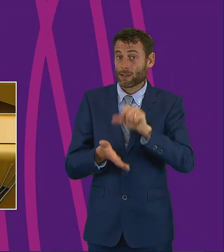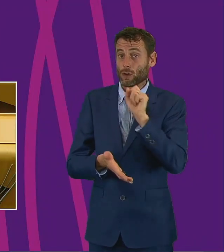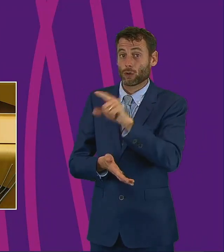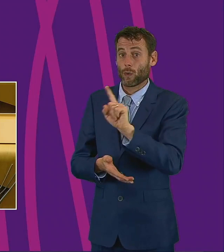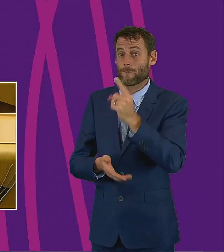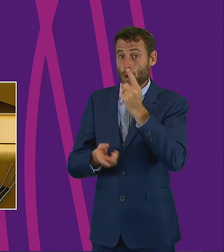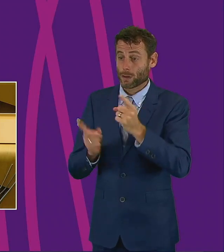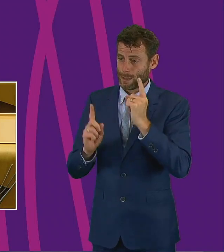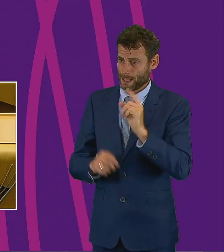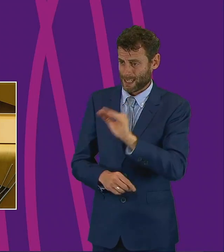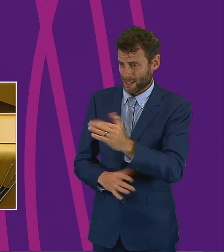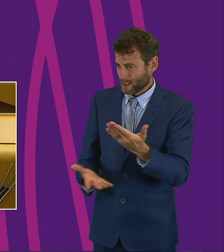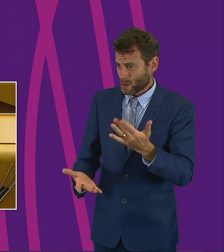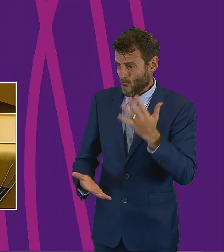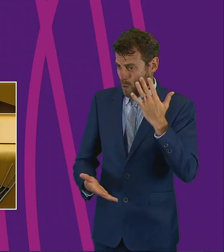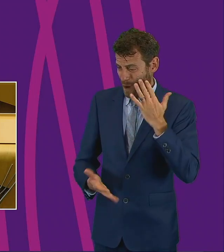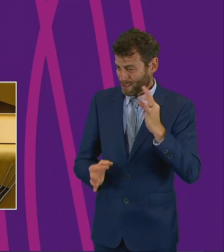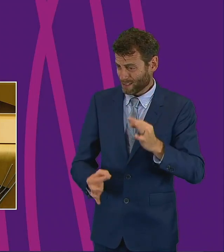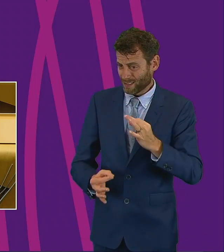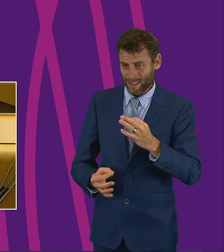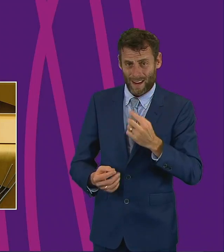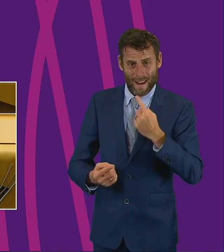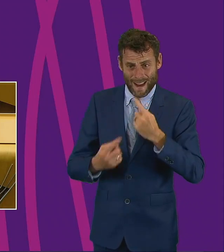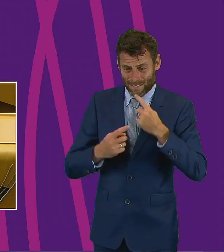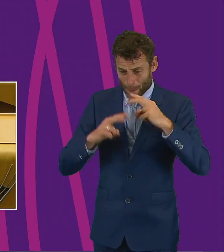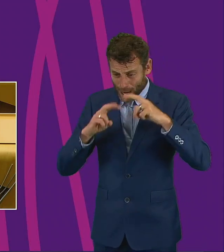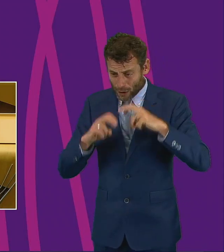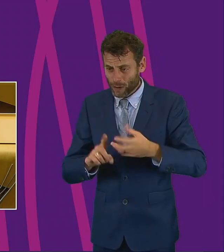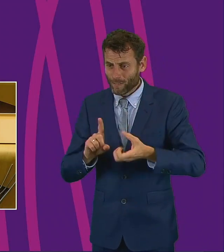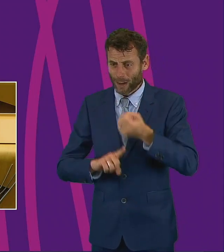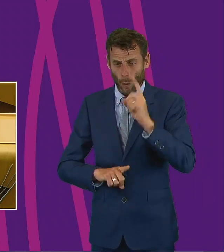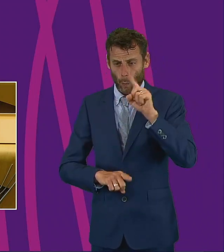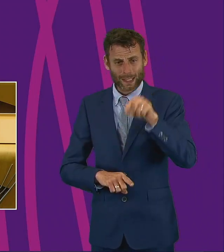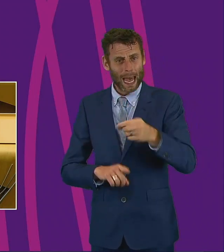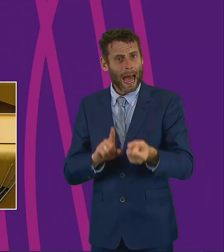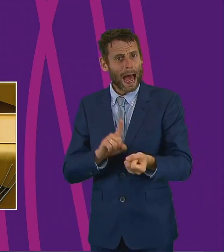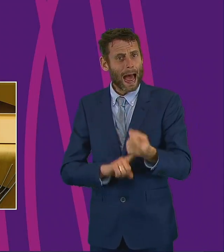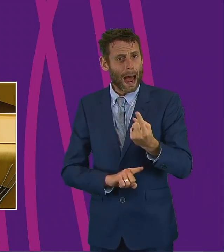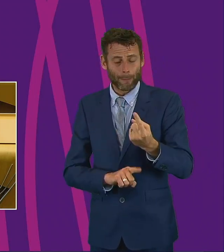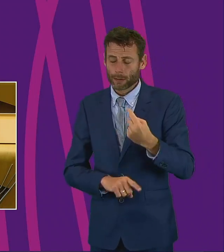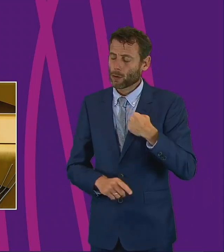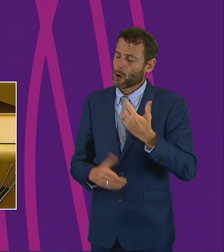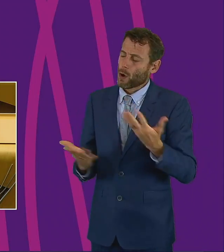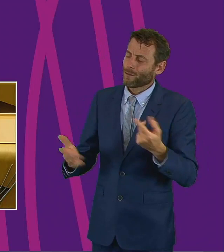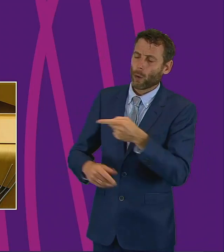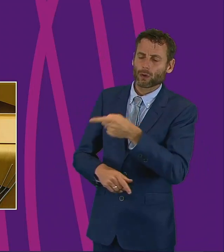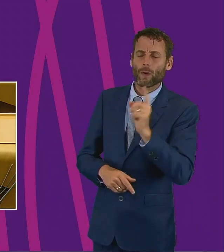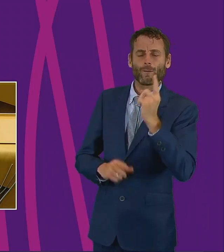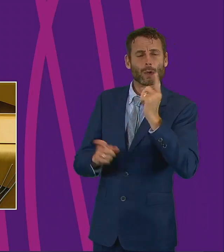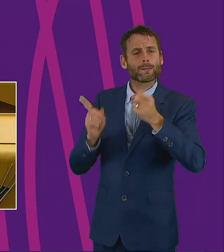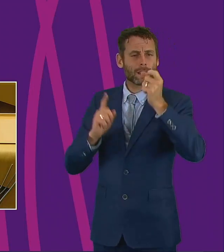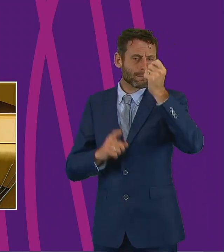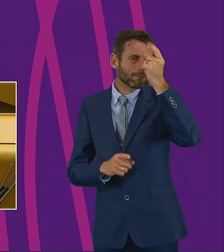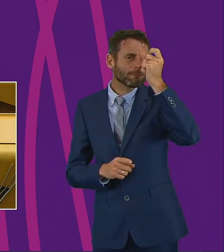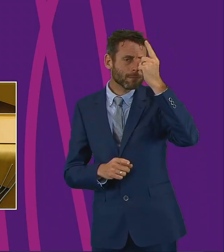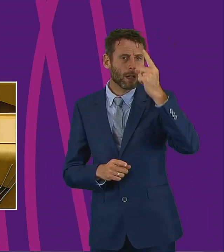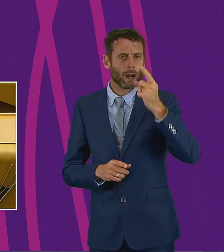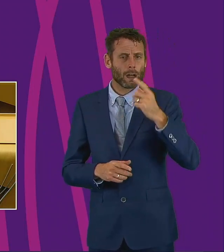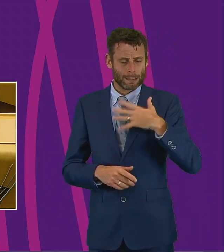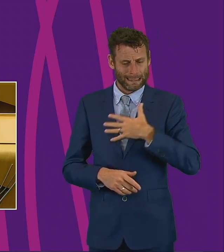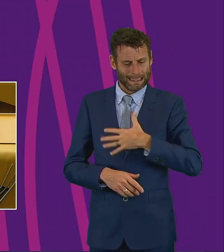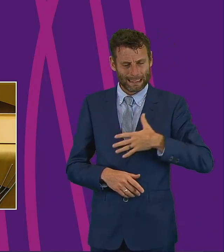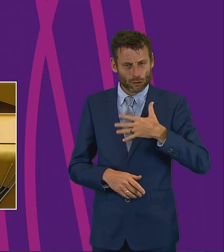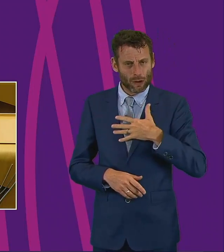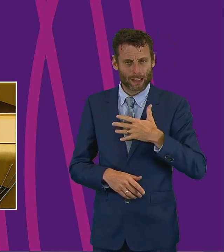Office about what happened. Now, I'm sure the First Minister will sympathise with the severe and ongoing distress caused to Mrs